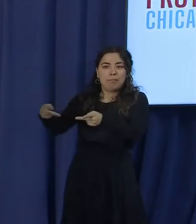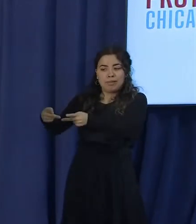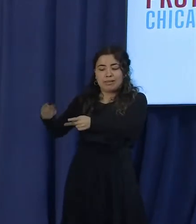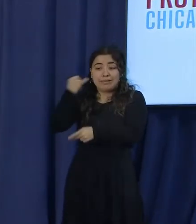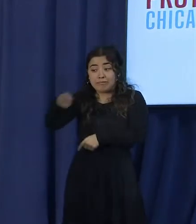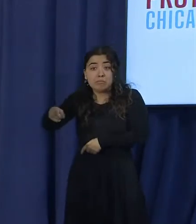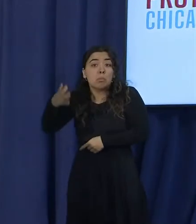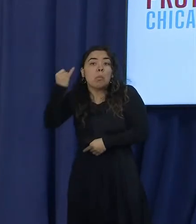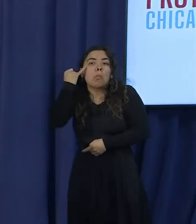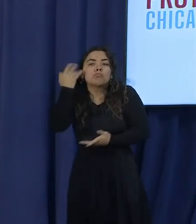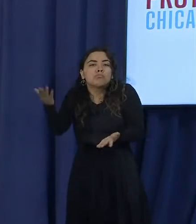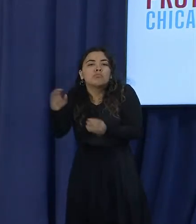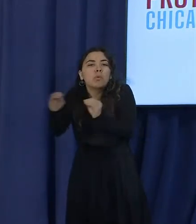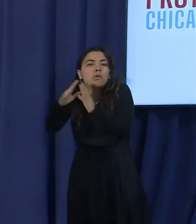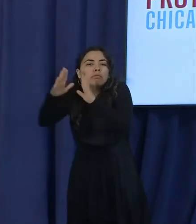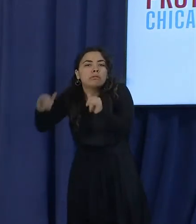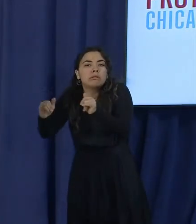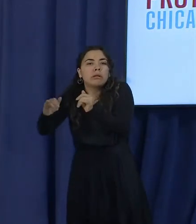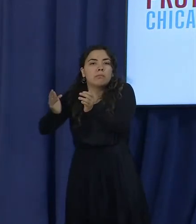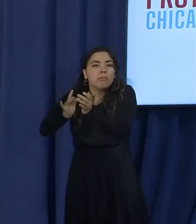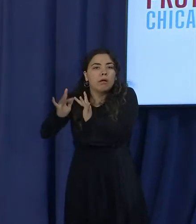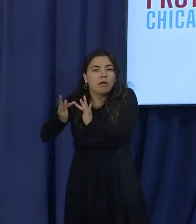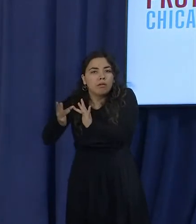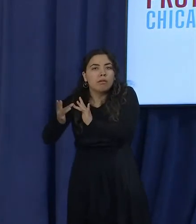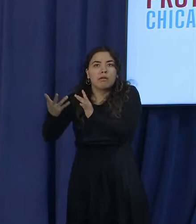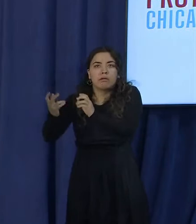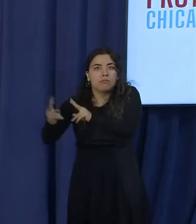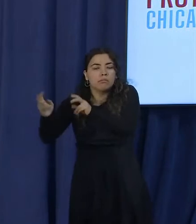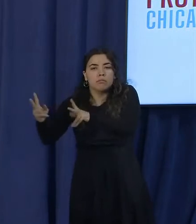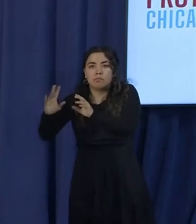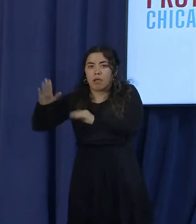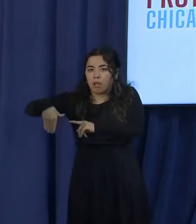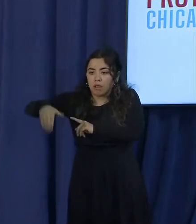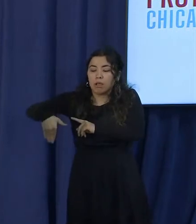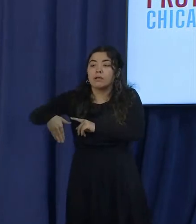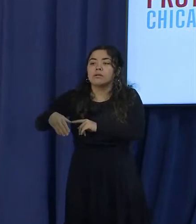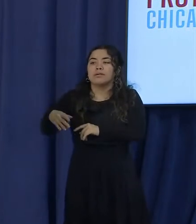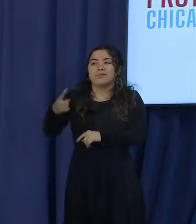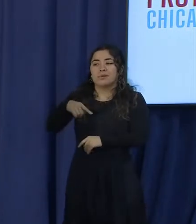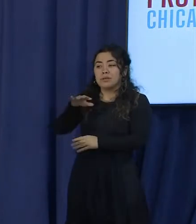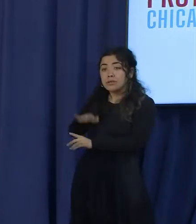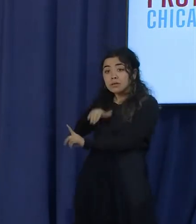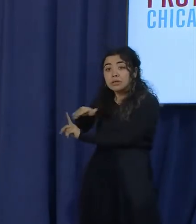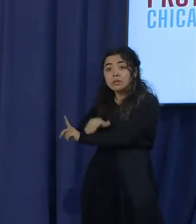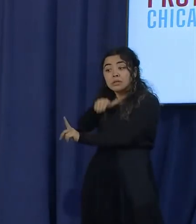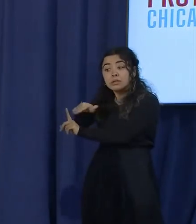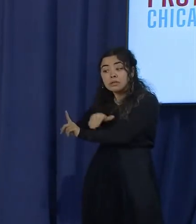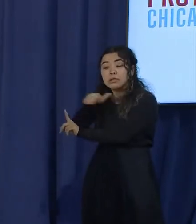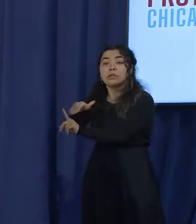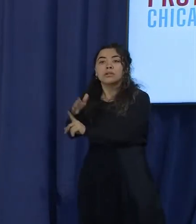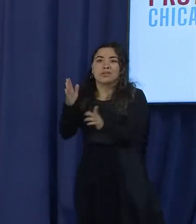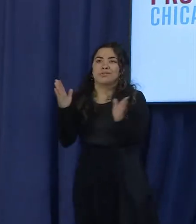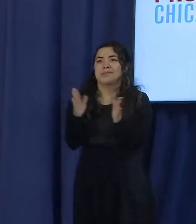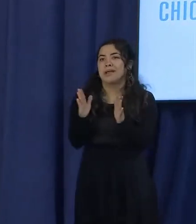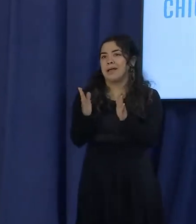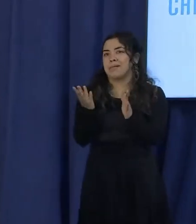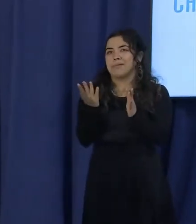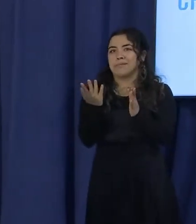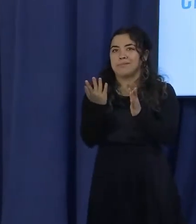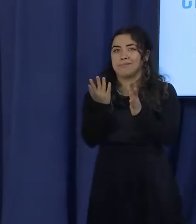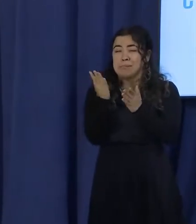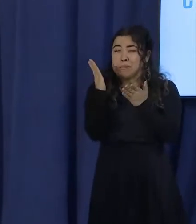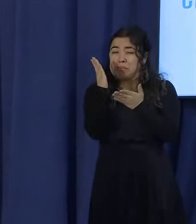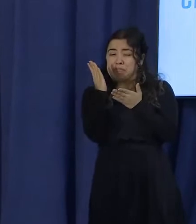of the things that where we were doing a lot of follow-up. There were people who were in some cases trying to schedule vaccines, using Excel spreadsheets